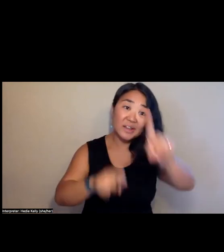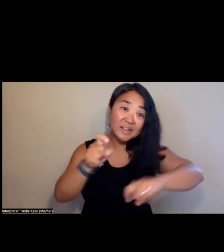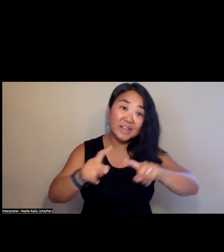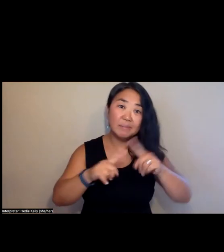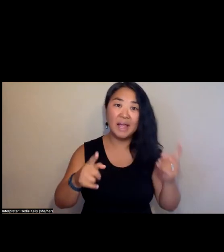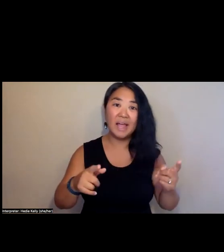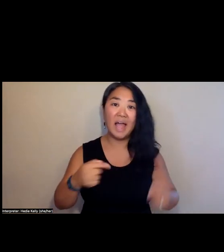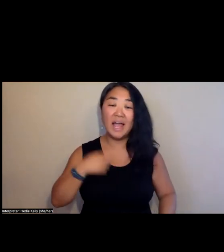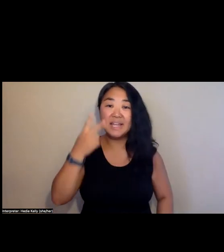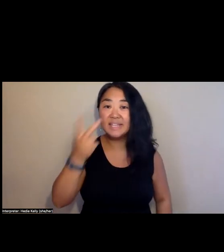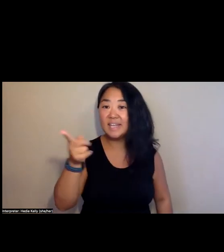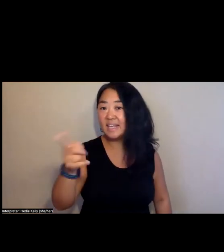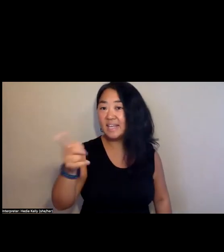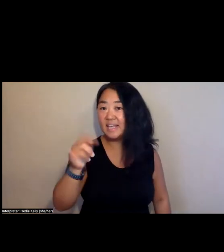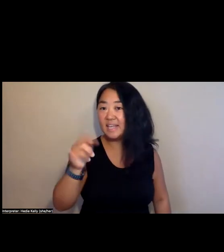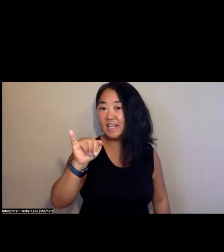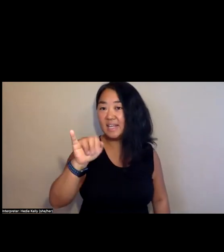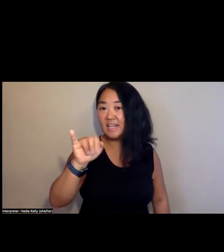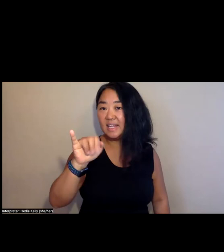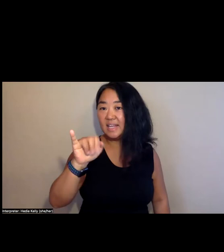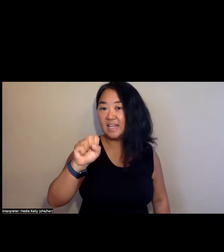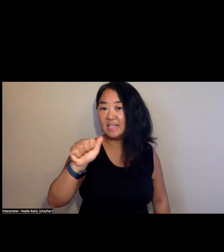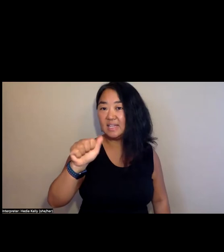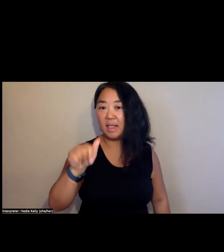I see Isabel has a question, a raised hand. Do you want to jump in?